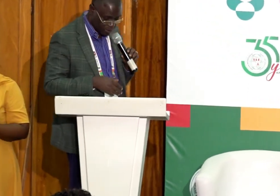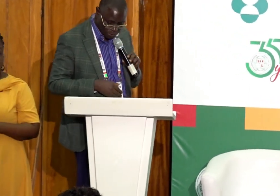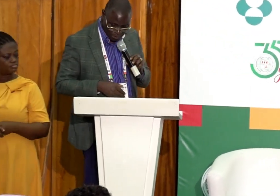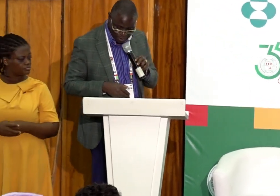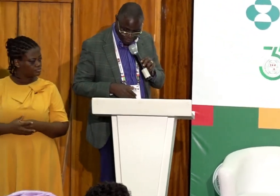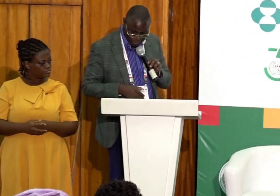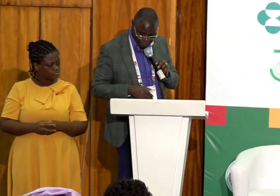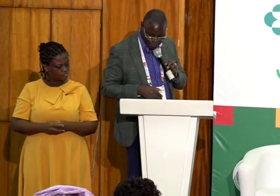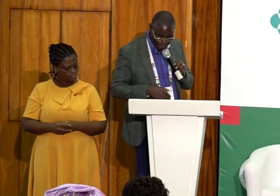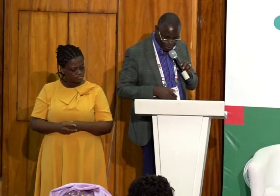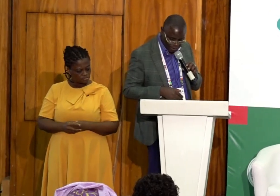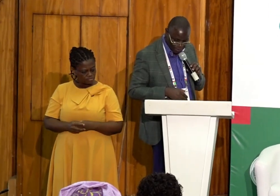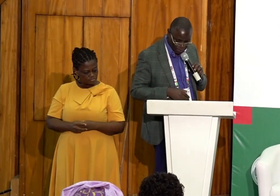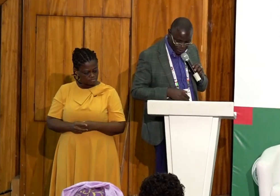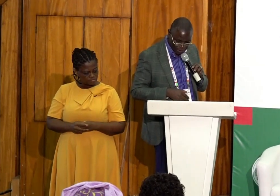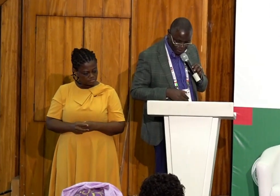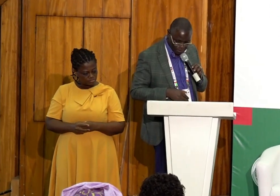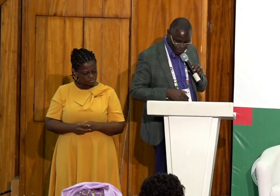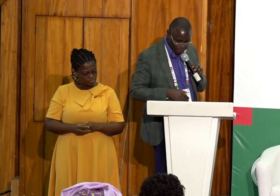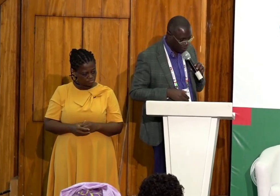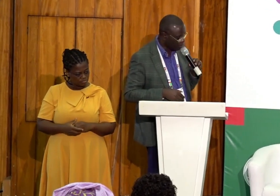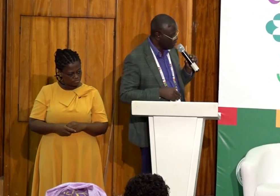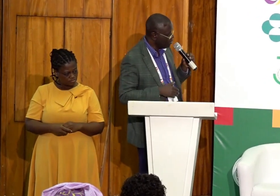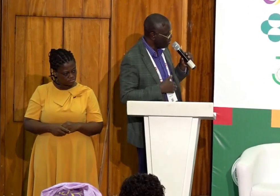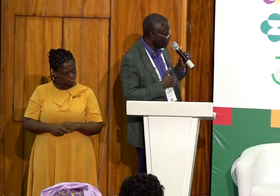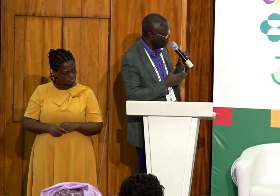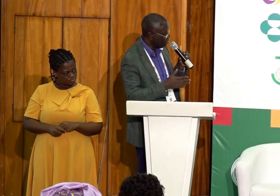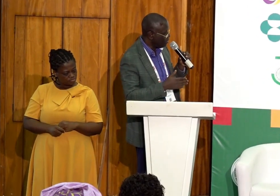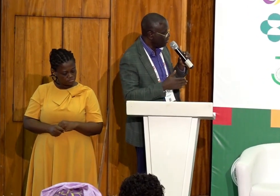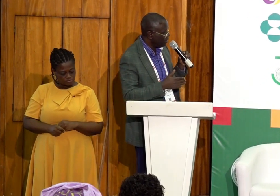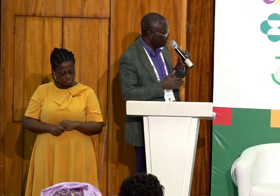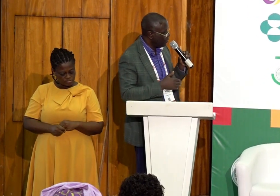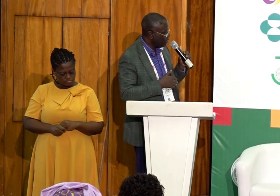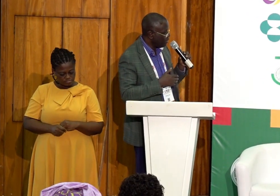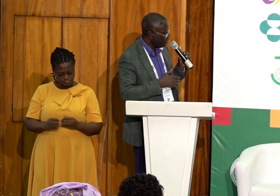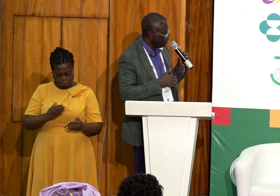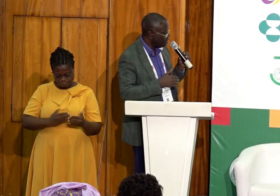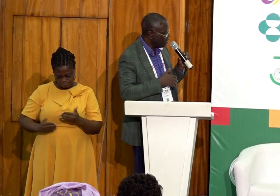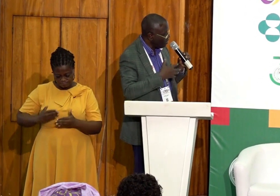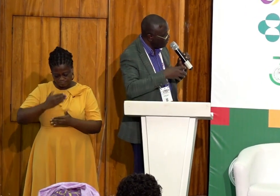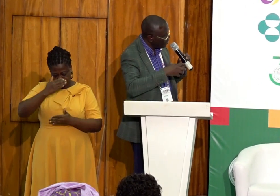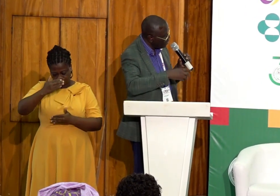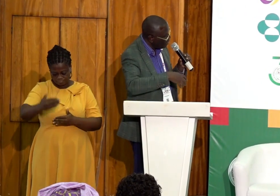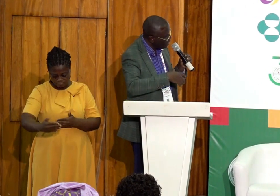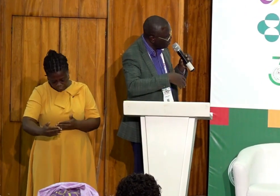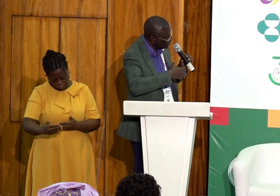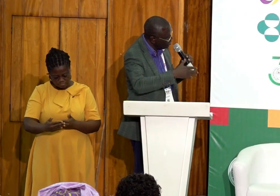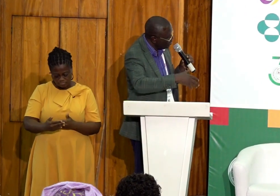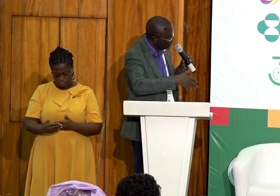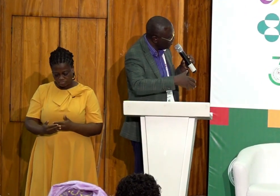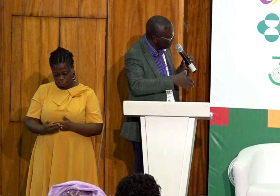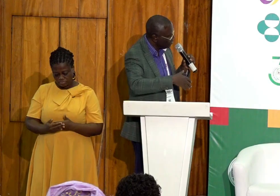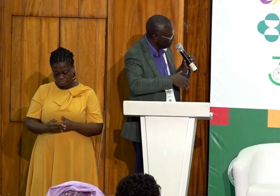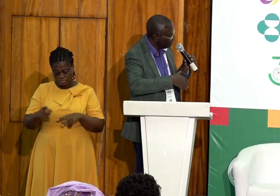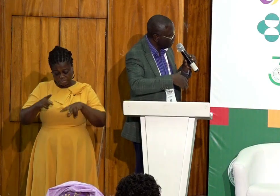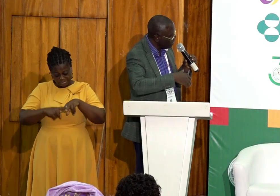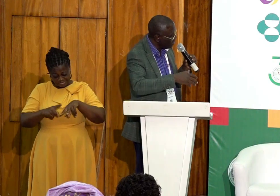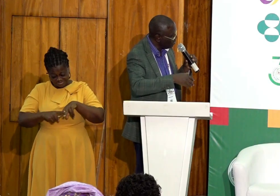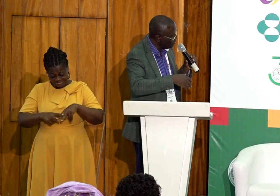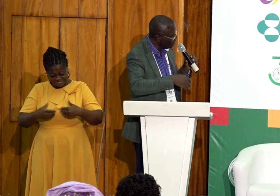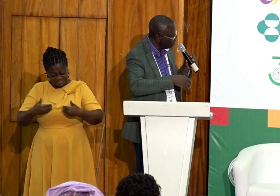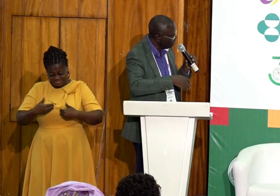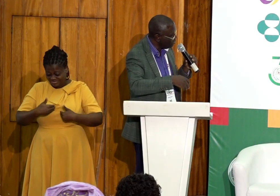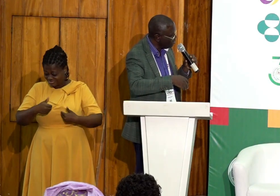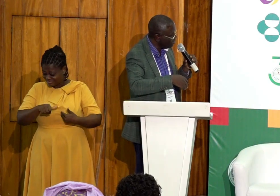For those who were found with lesions beyond HIV, did they have any additional